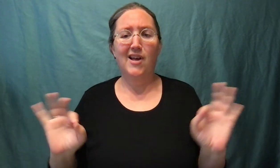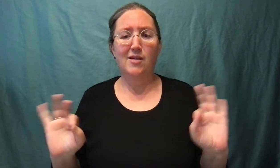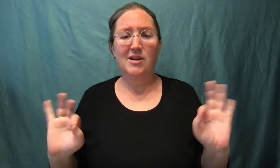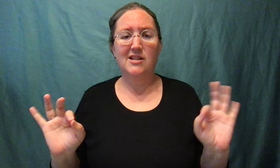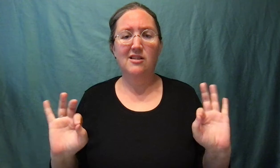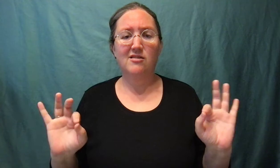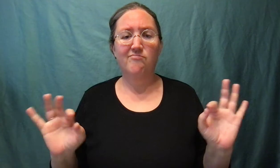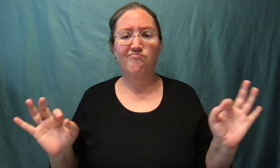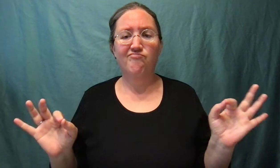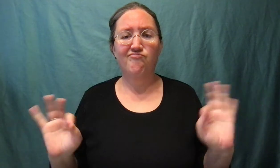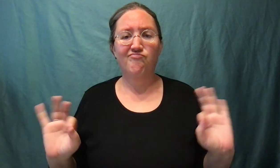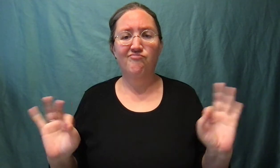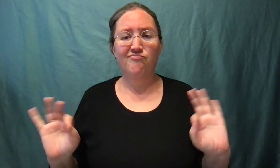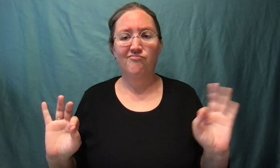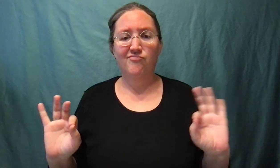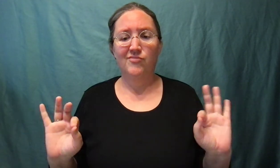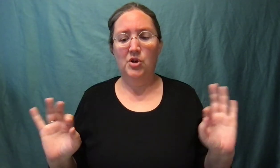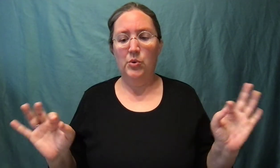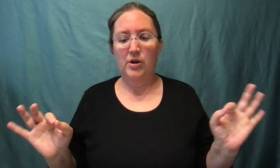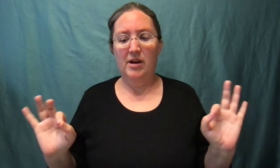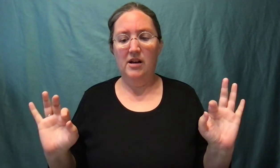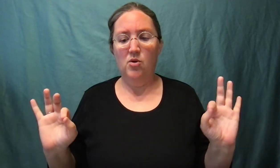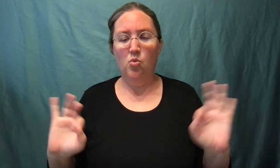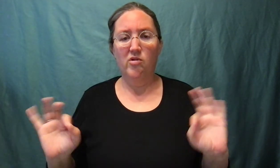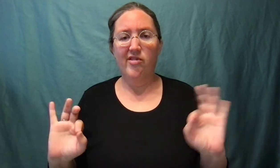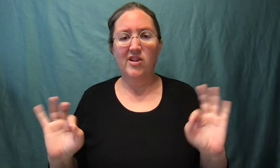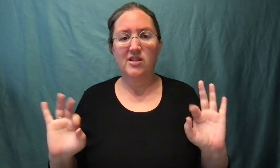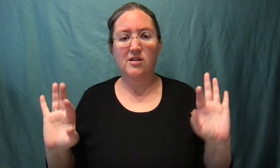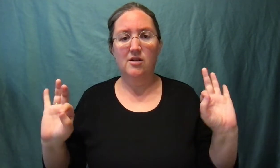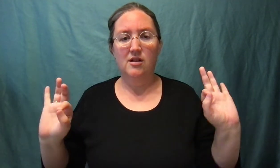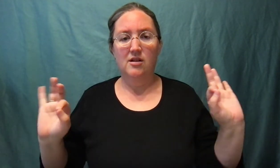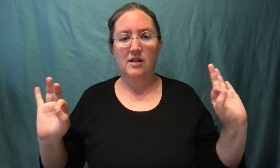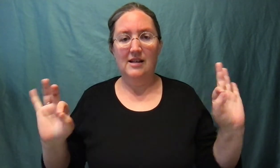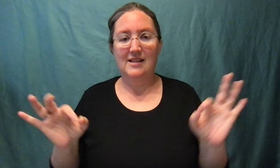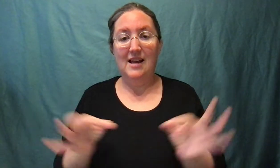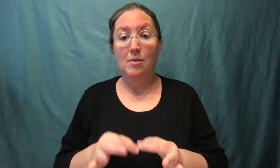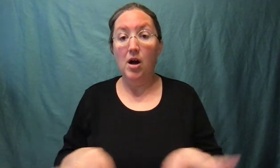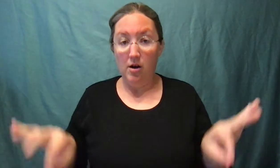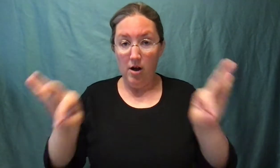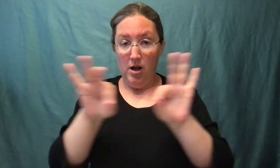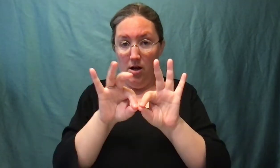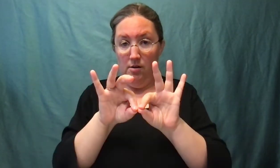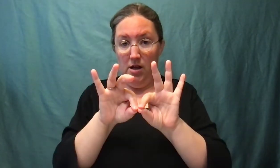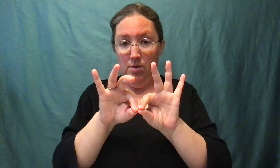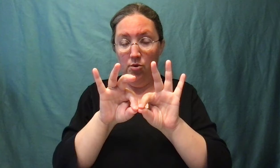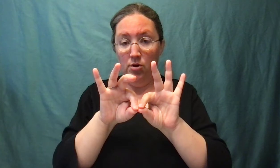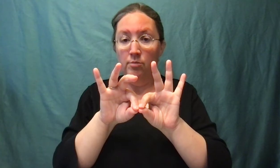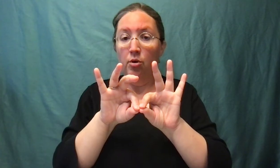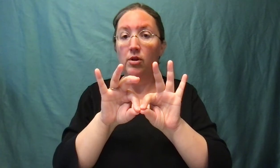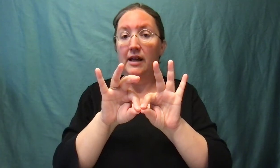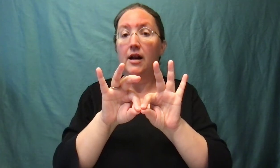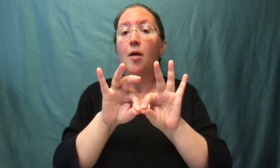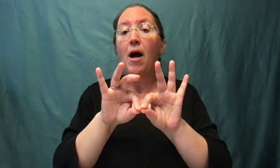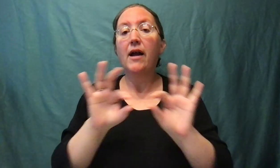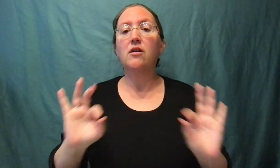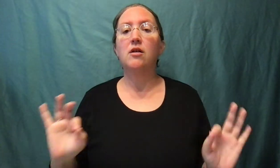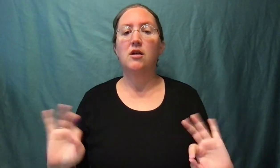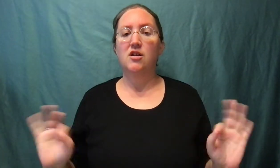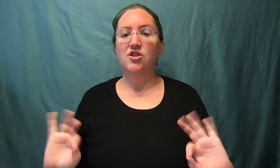a big deal. Don't worry about it. Worthless. That same important, pulling it up higher, shaking